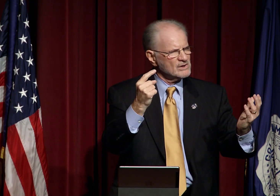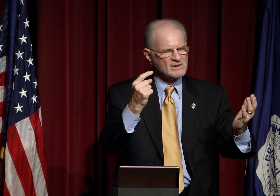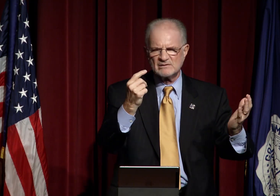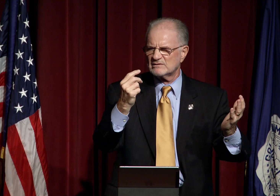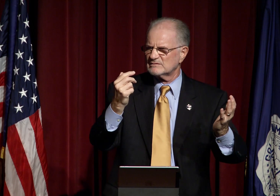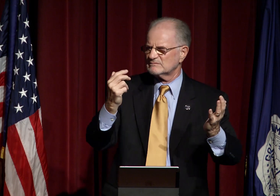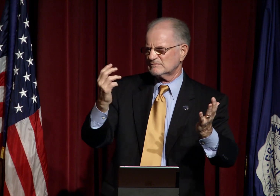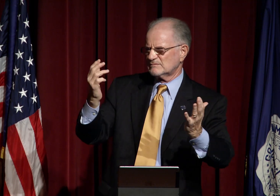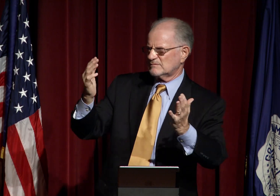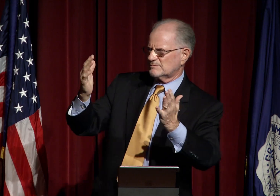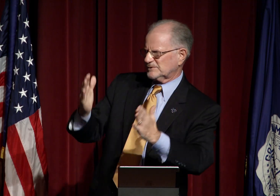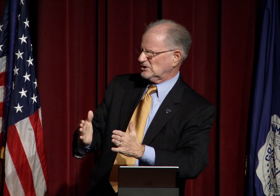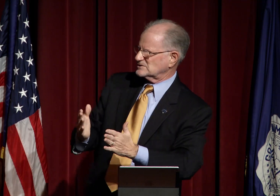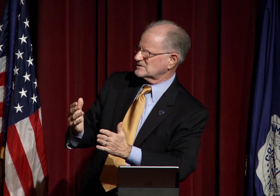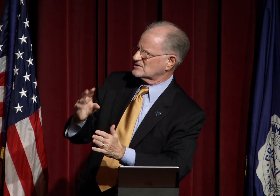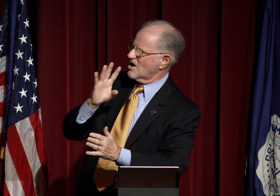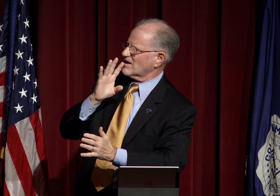beginning with a quote from Mother Teresa,